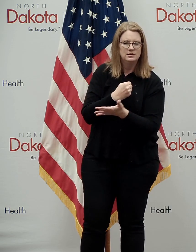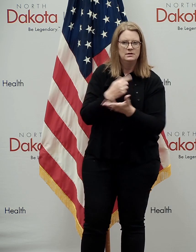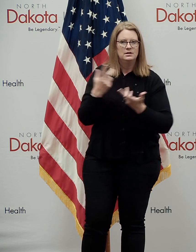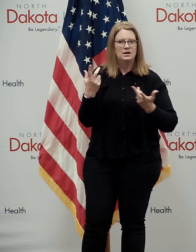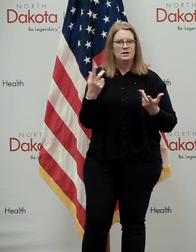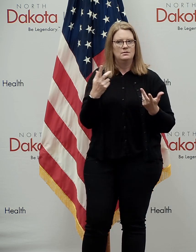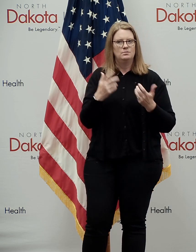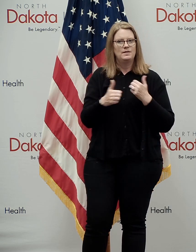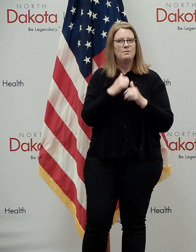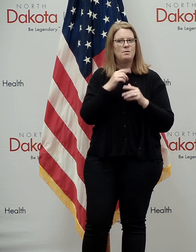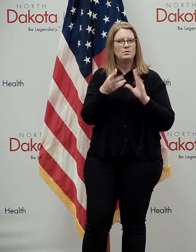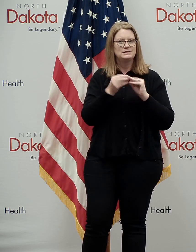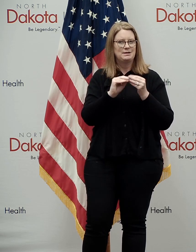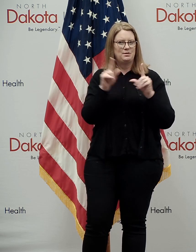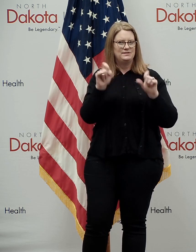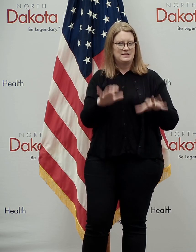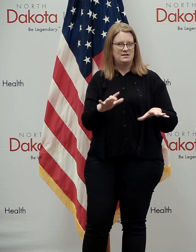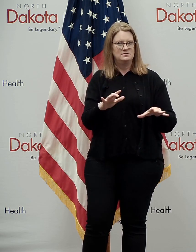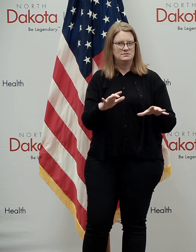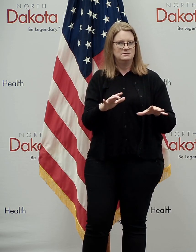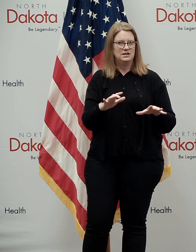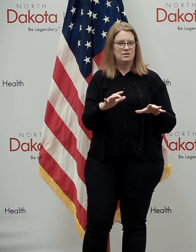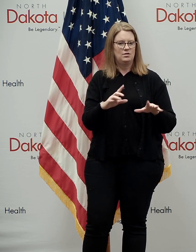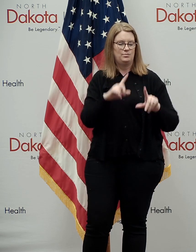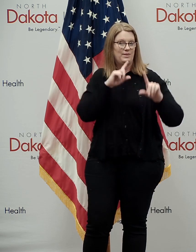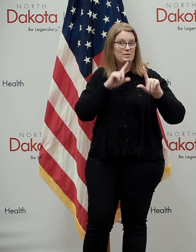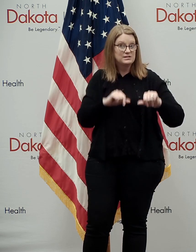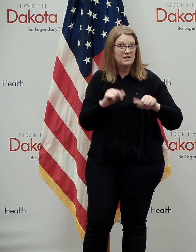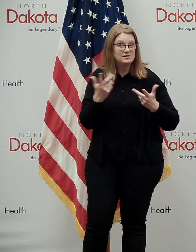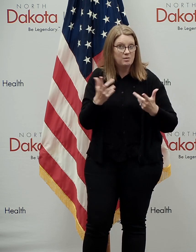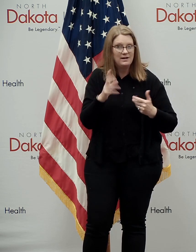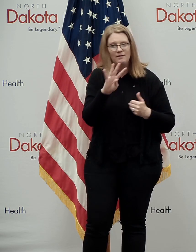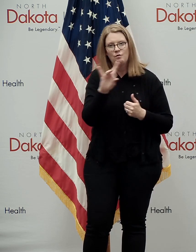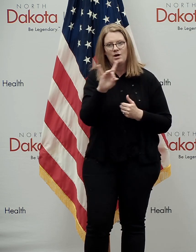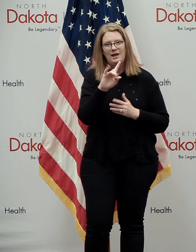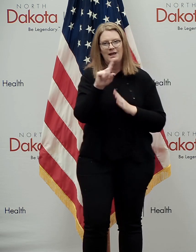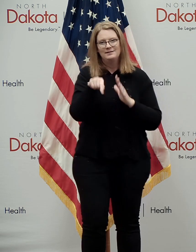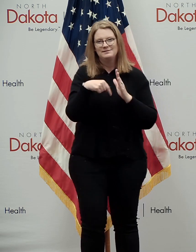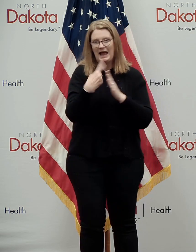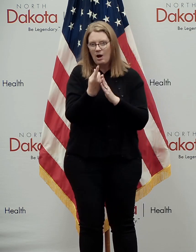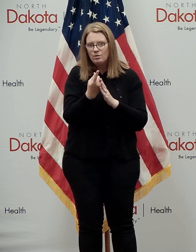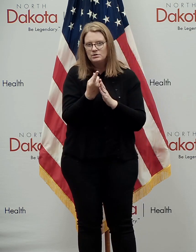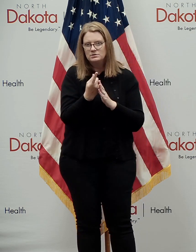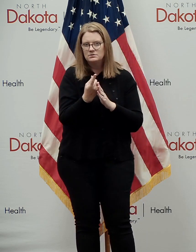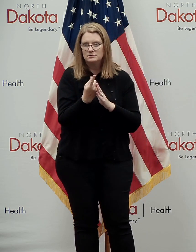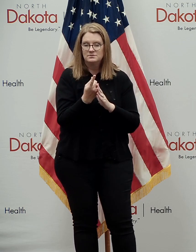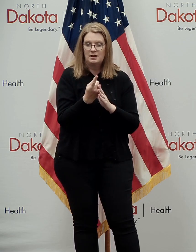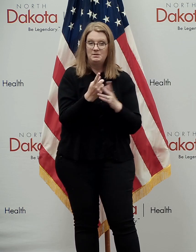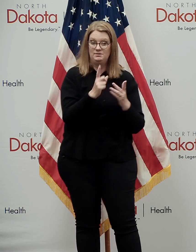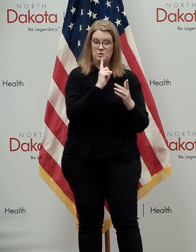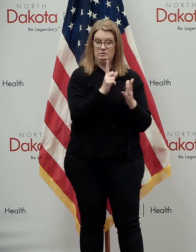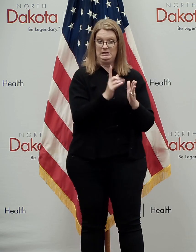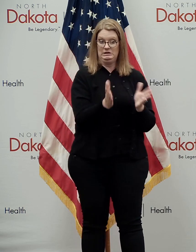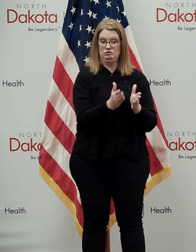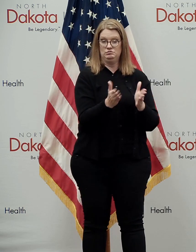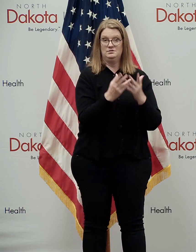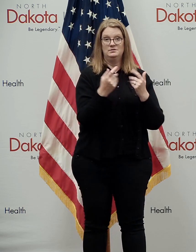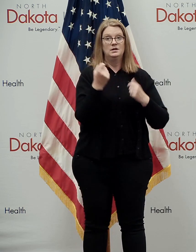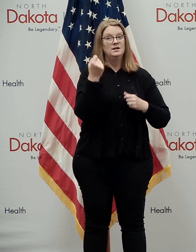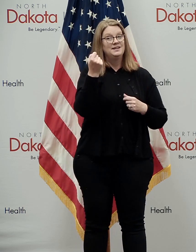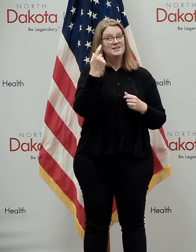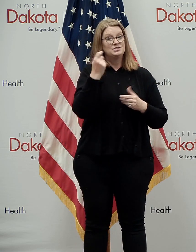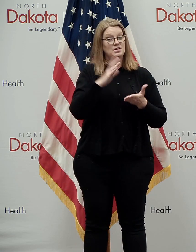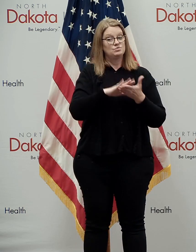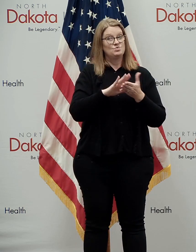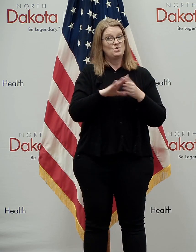number of tests back within 48 hours. So we've got a quantity and a quality push going on right now. That's really important as we head back into